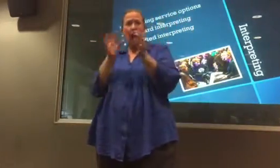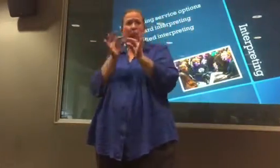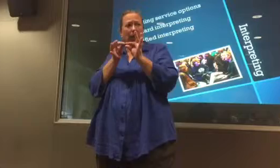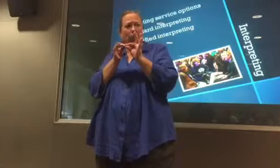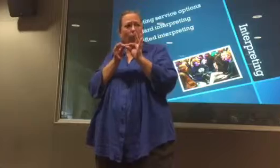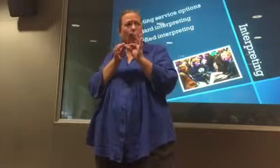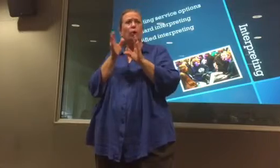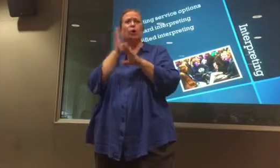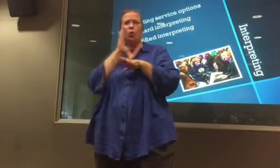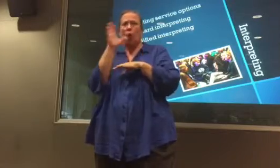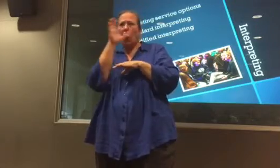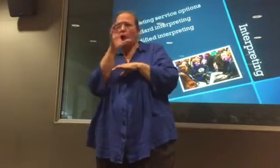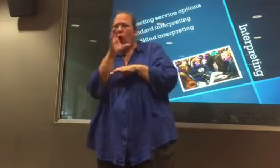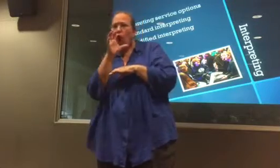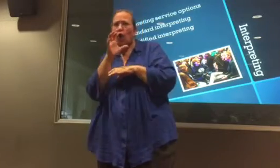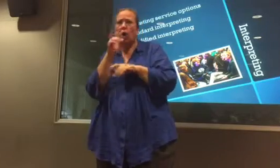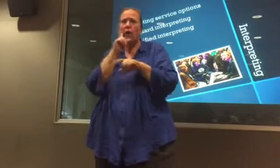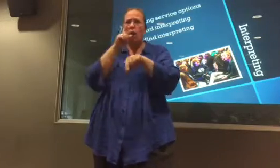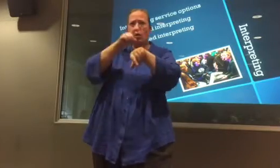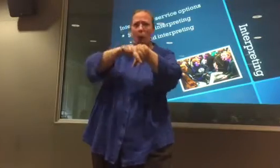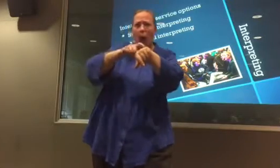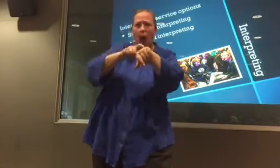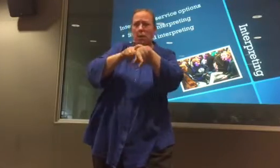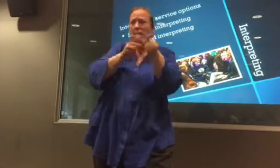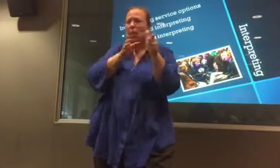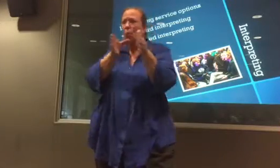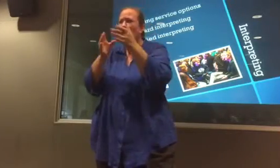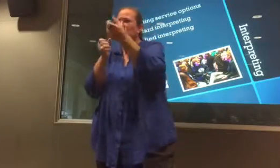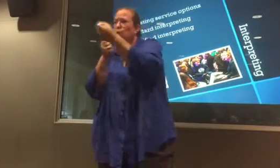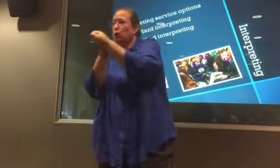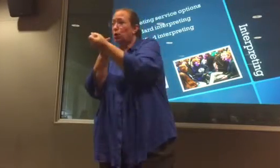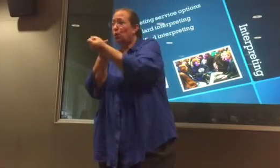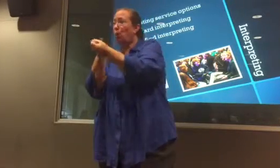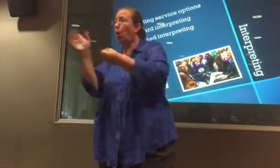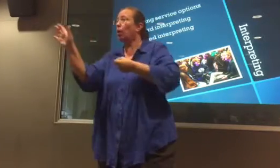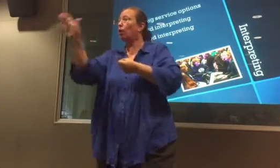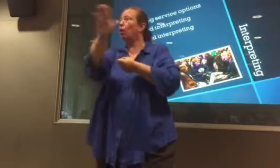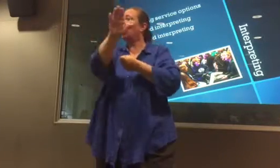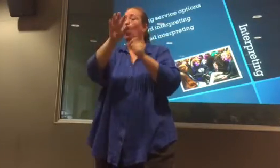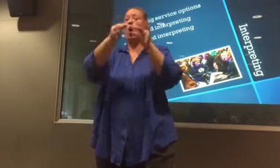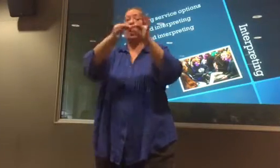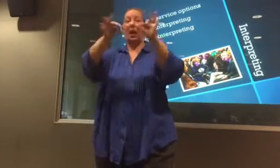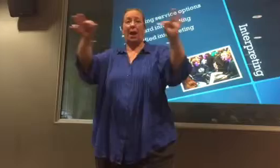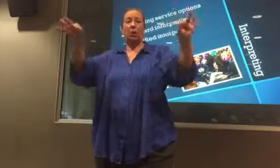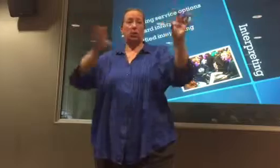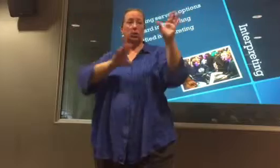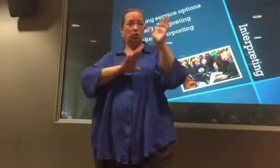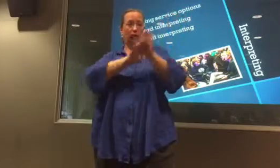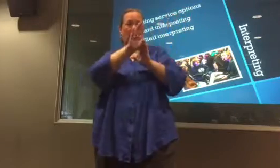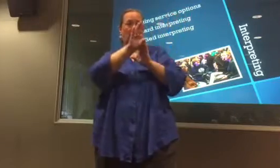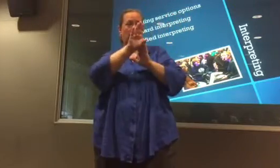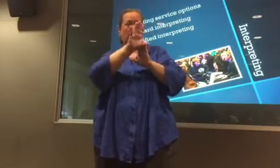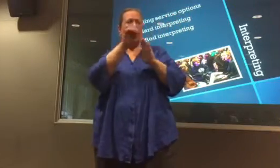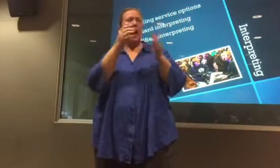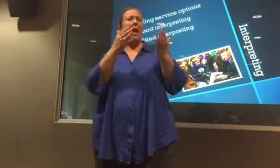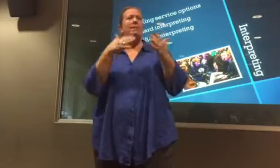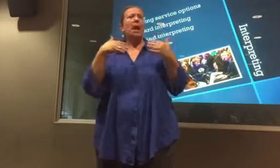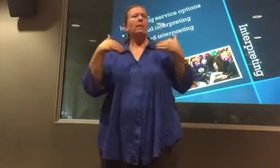But here, the interpreters will actually look for the time to find ways to support your language